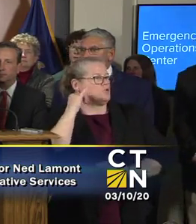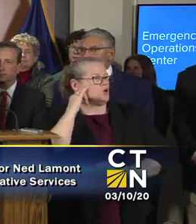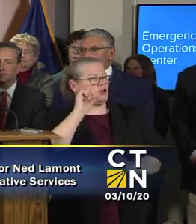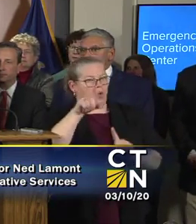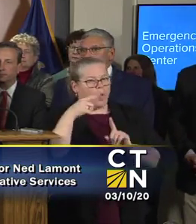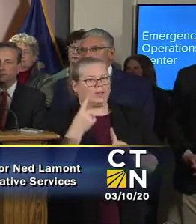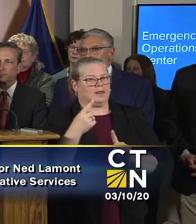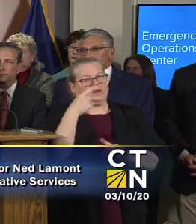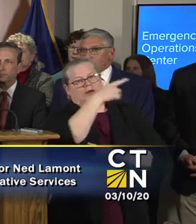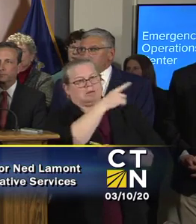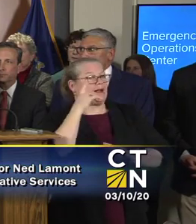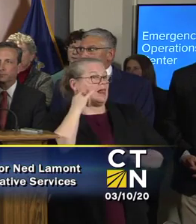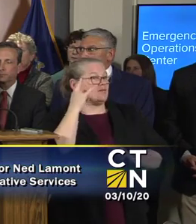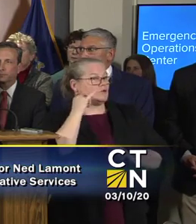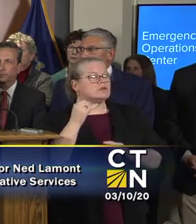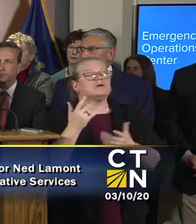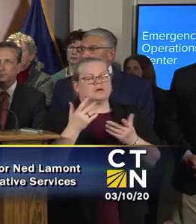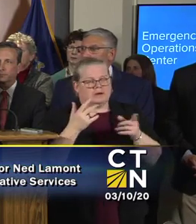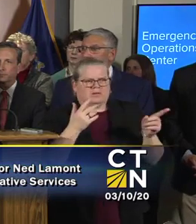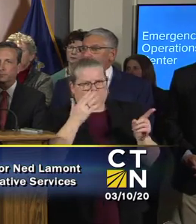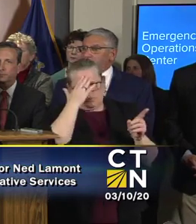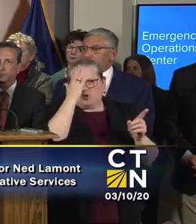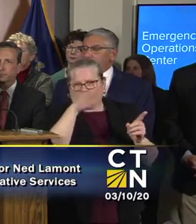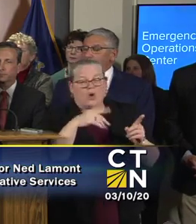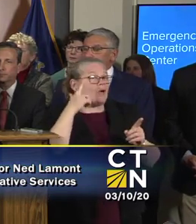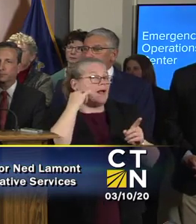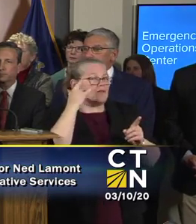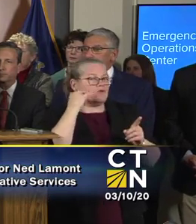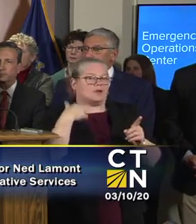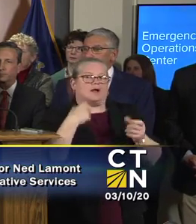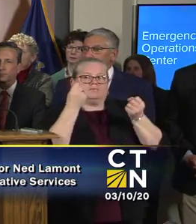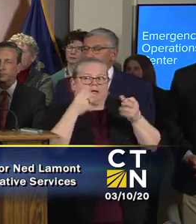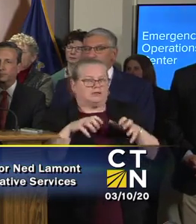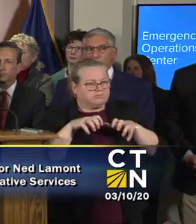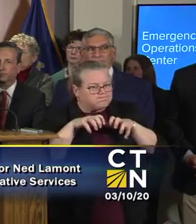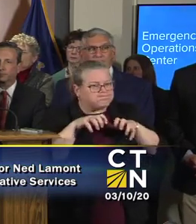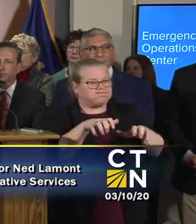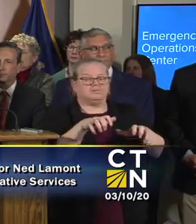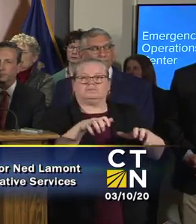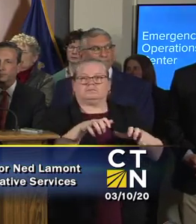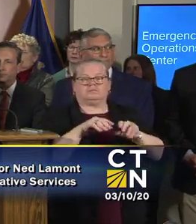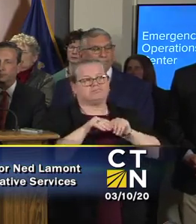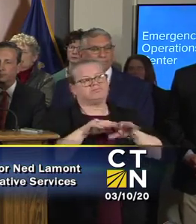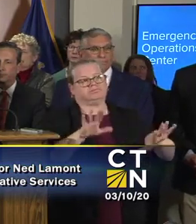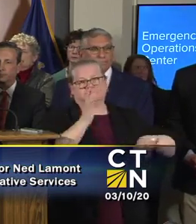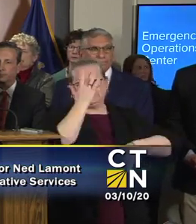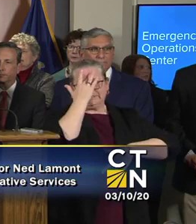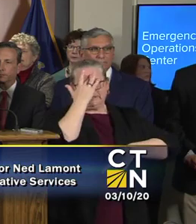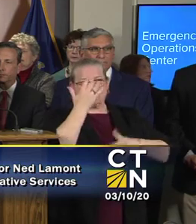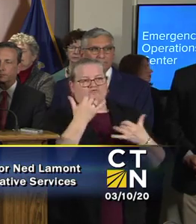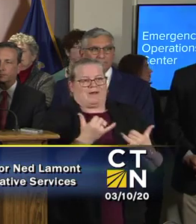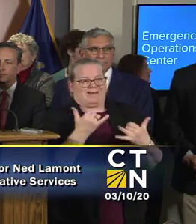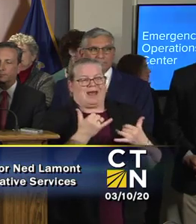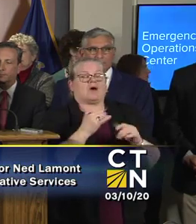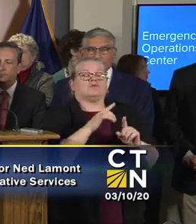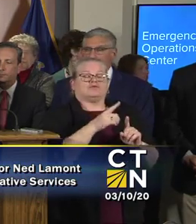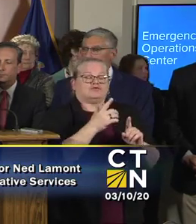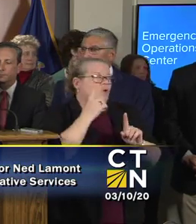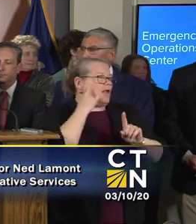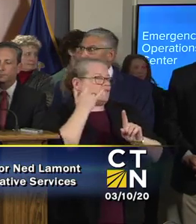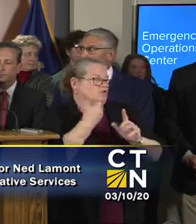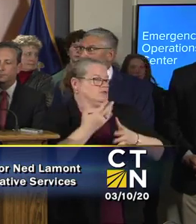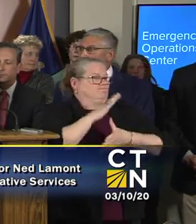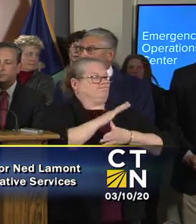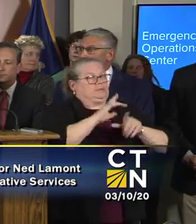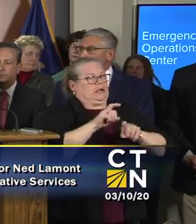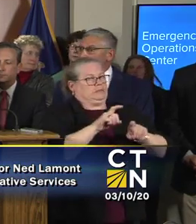think people are aware, has several significant clusters of spread right now, and so they're prioritizing their testing capacity there. We know they